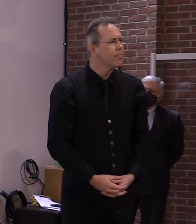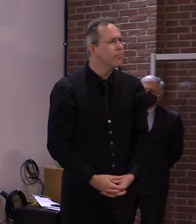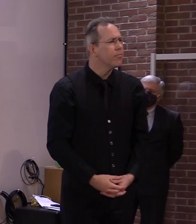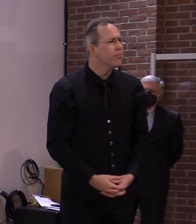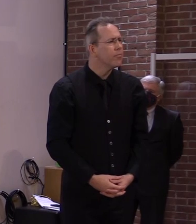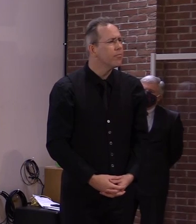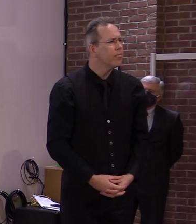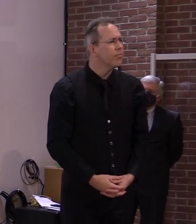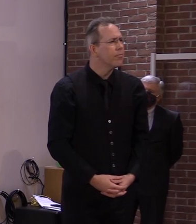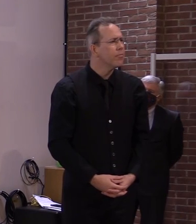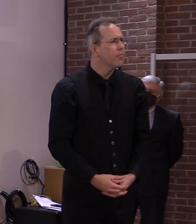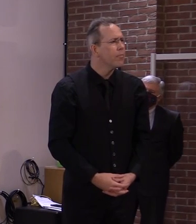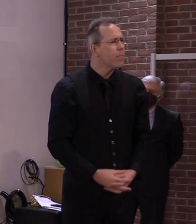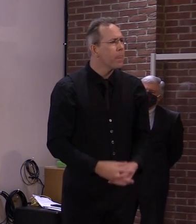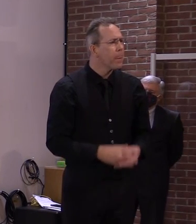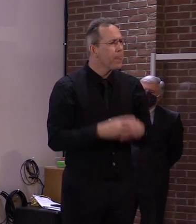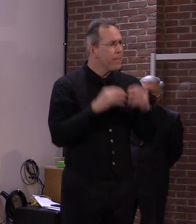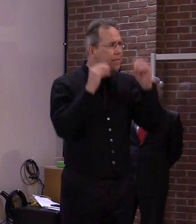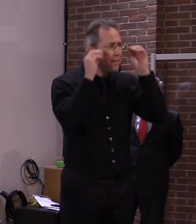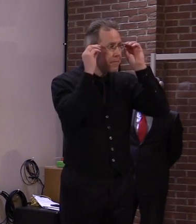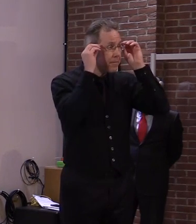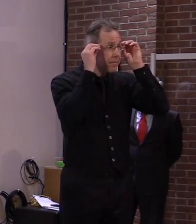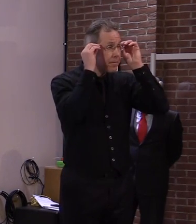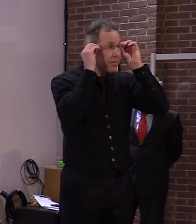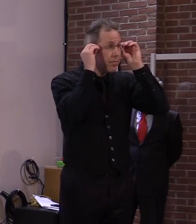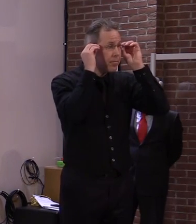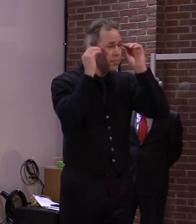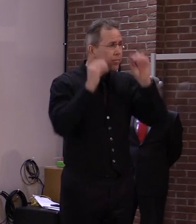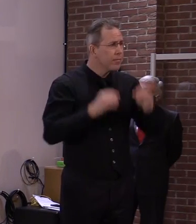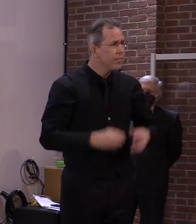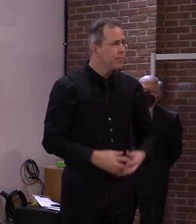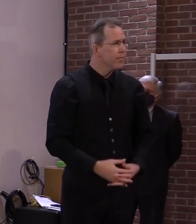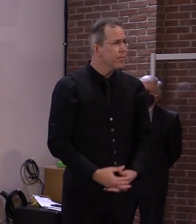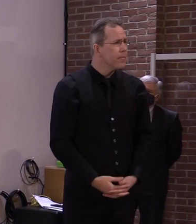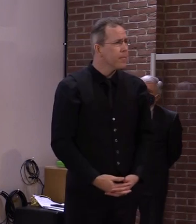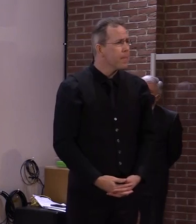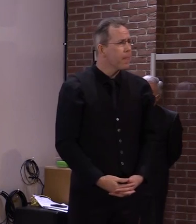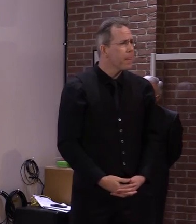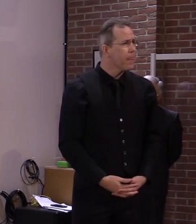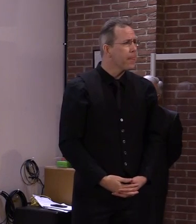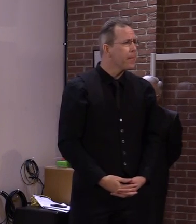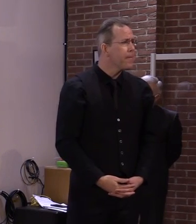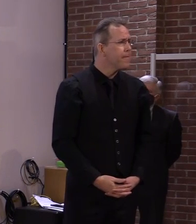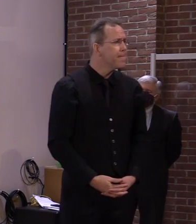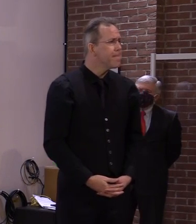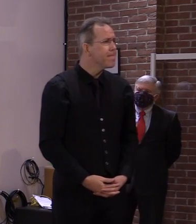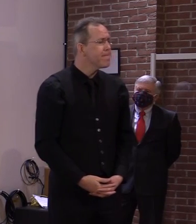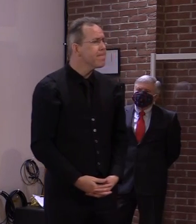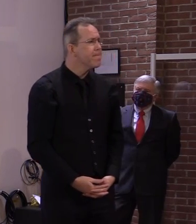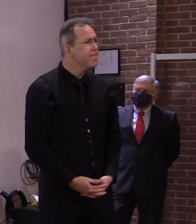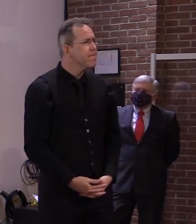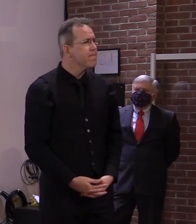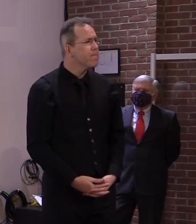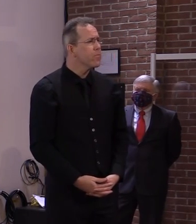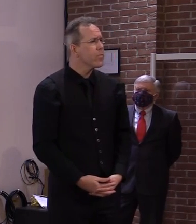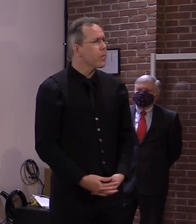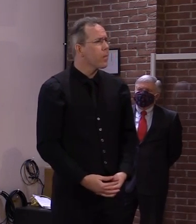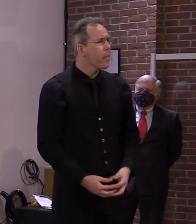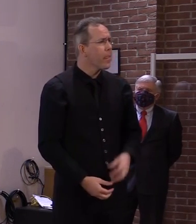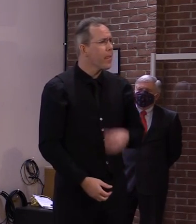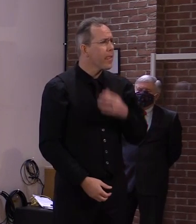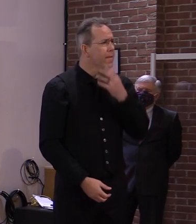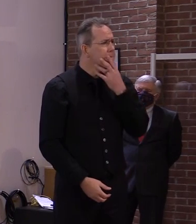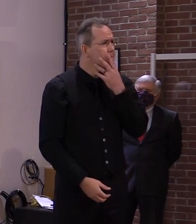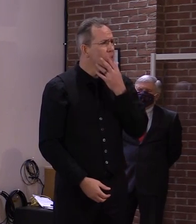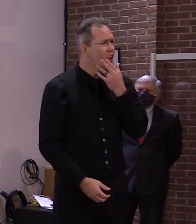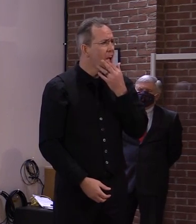first started talking. How many doses, before talking Johnson & Johnson, will Vermont be receiving this week with the additional